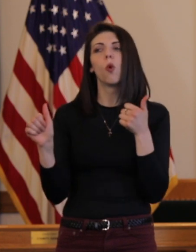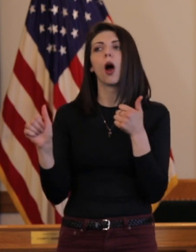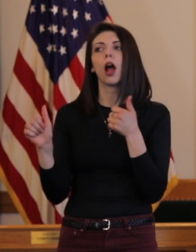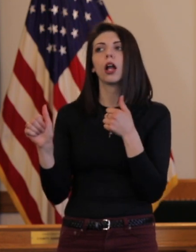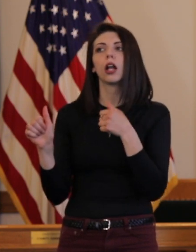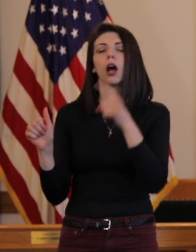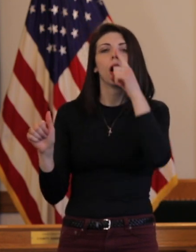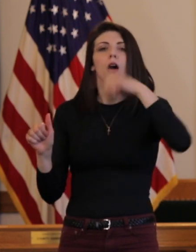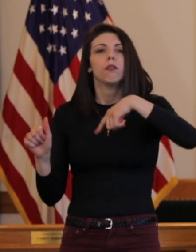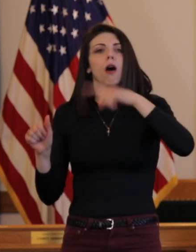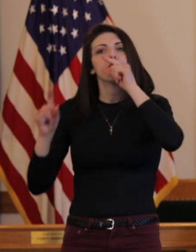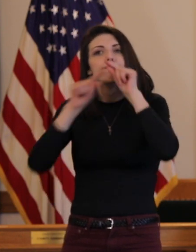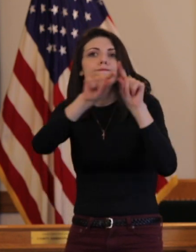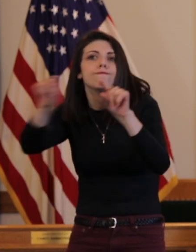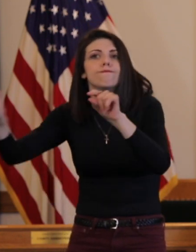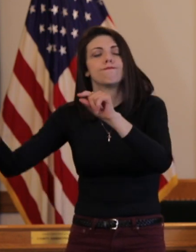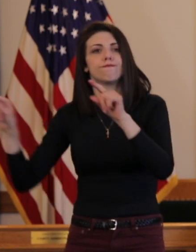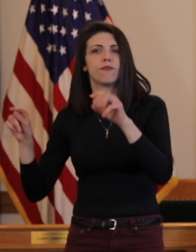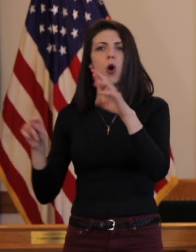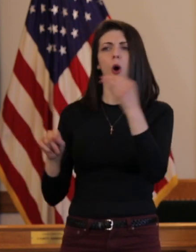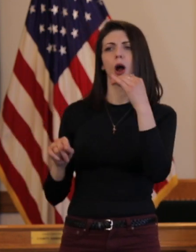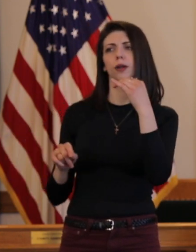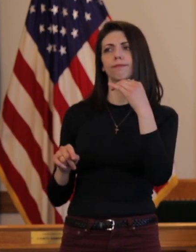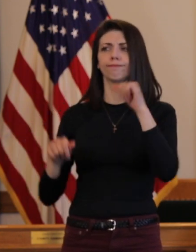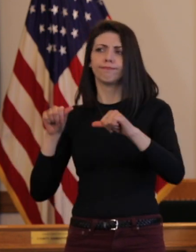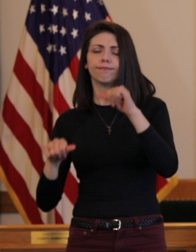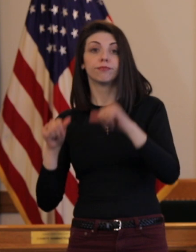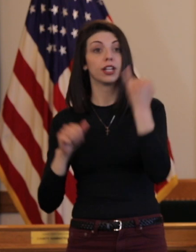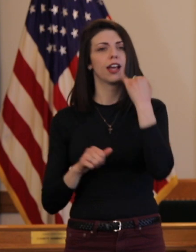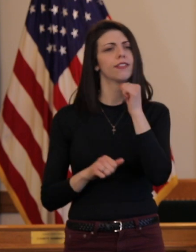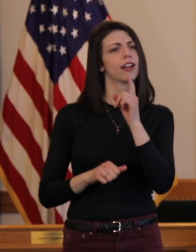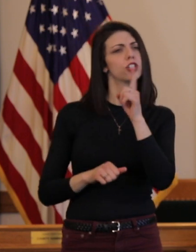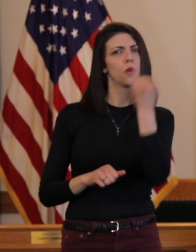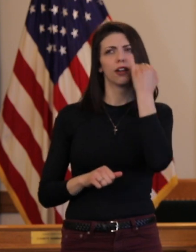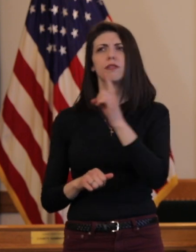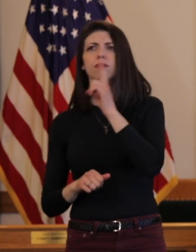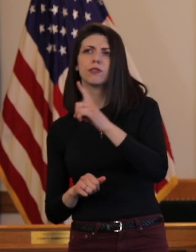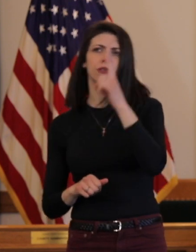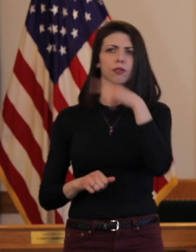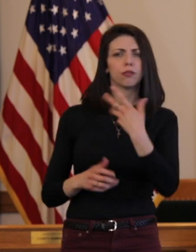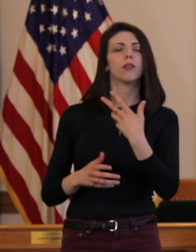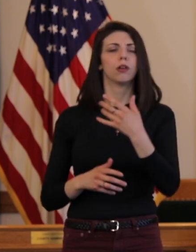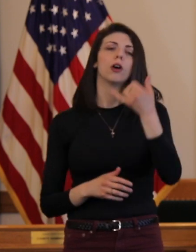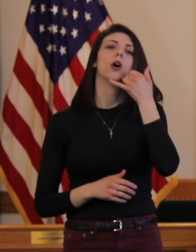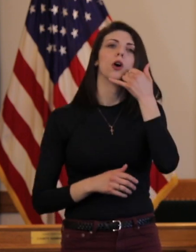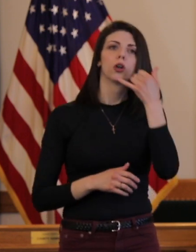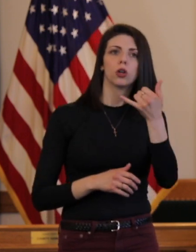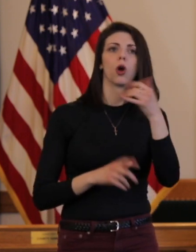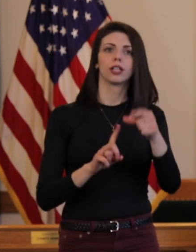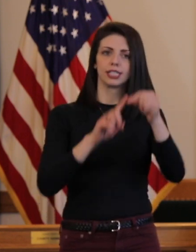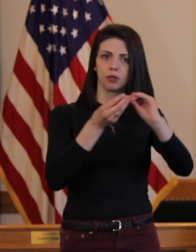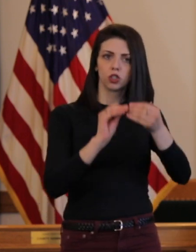rumors and speculating on hearsay. If you're not sure of an answer, call the health department hotline or go to another credible and